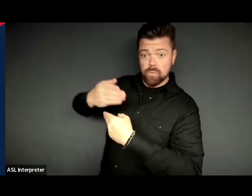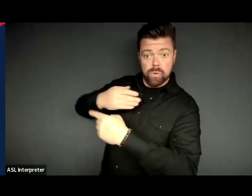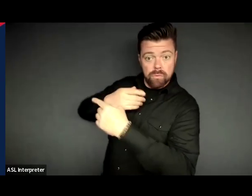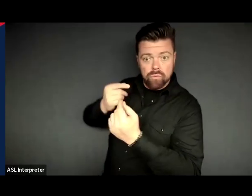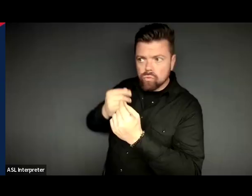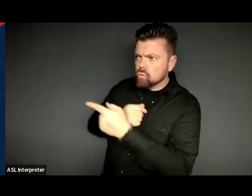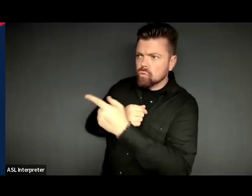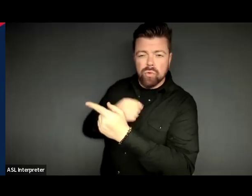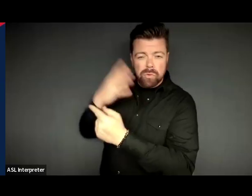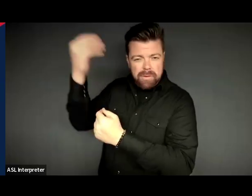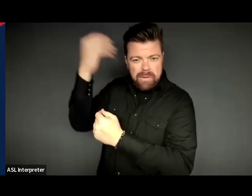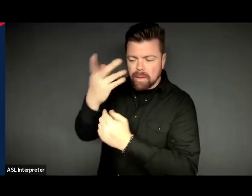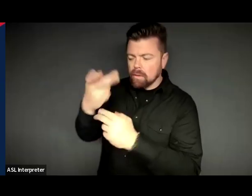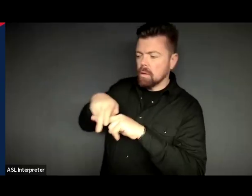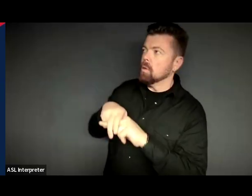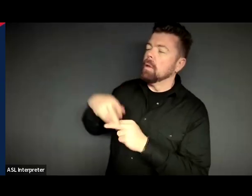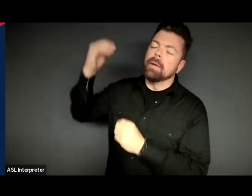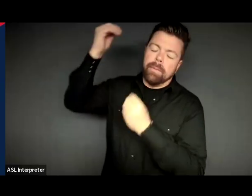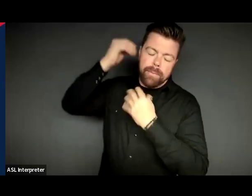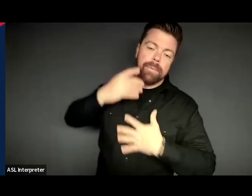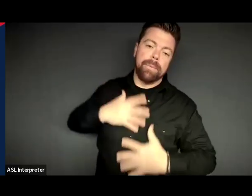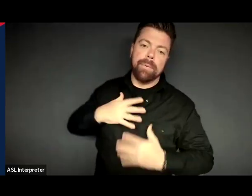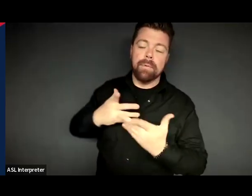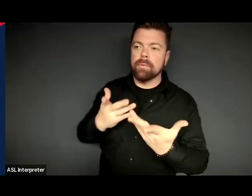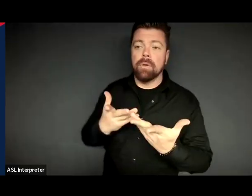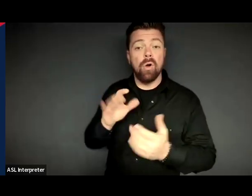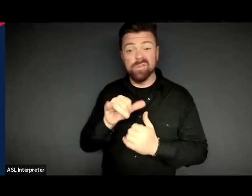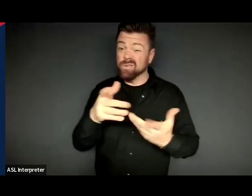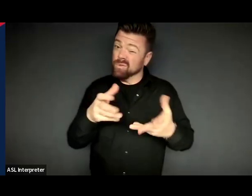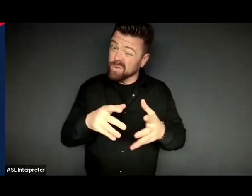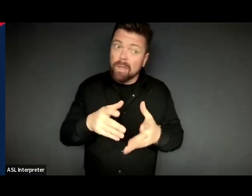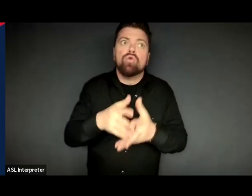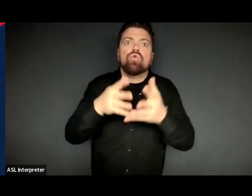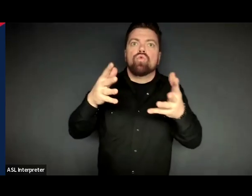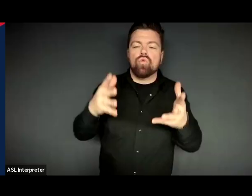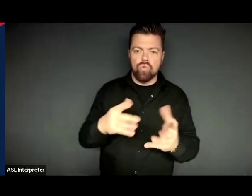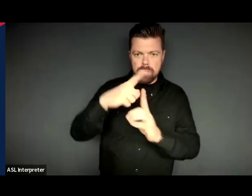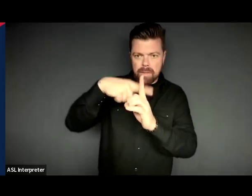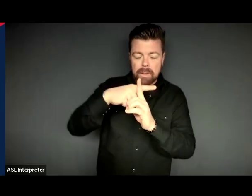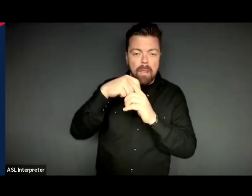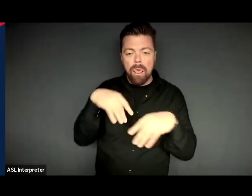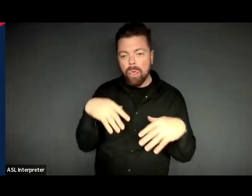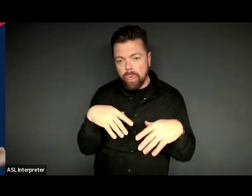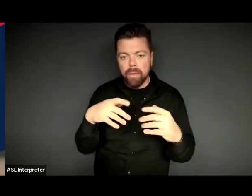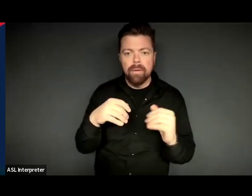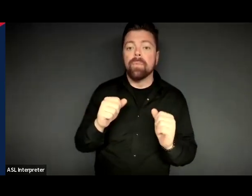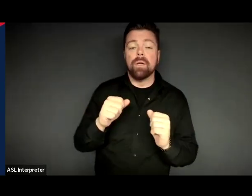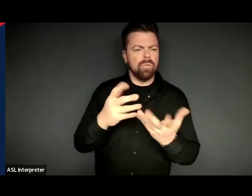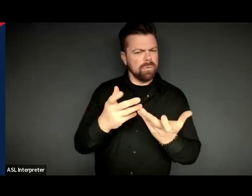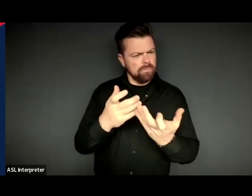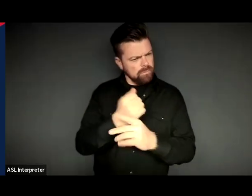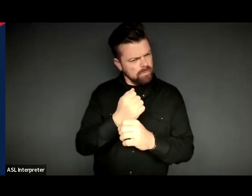make sure you don't get overheated as well. So you're going to need to monitor how you're feeling where you do have